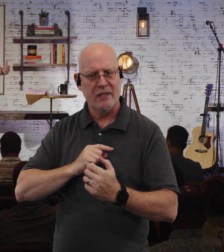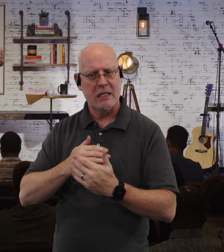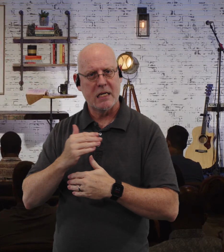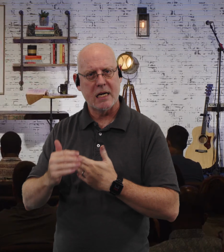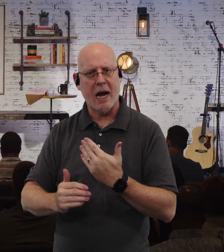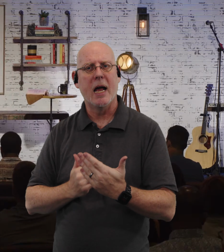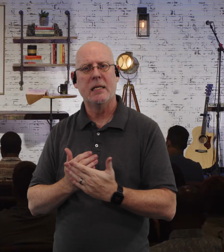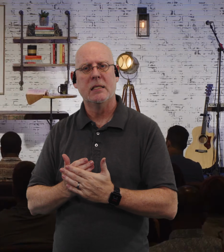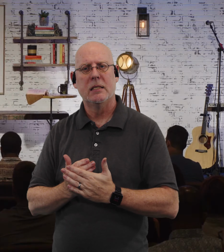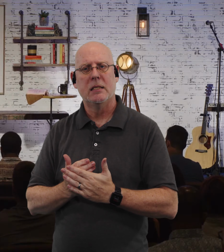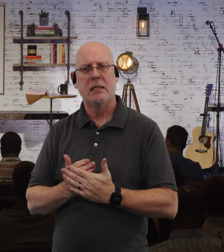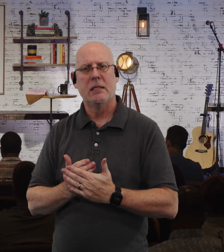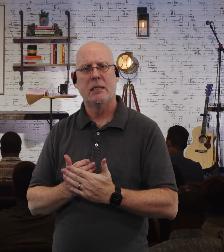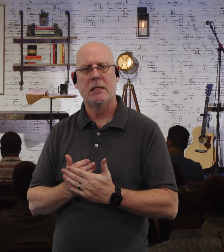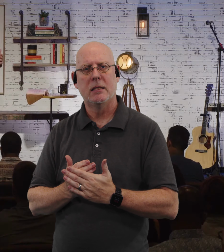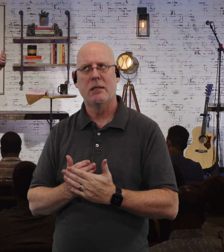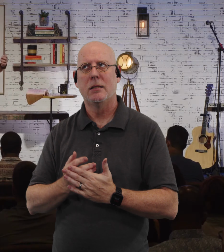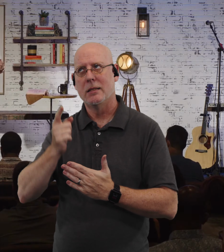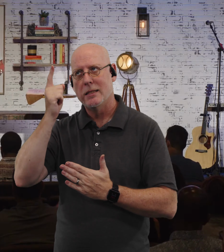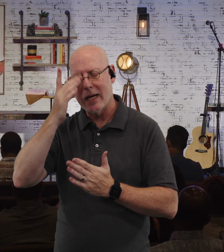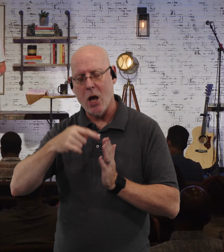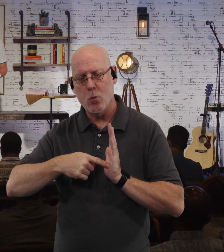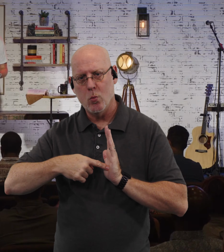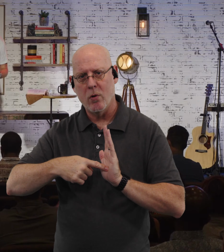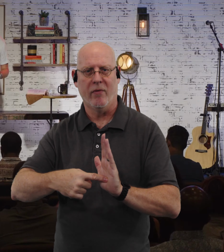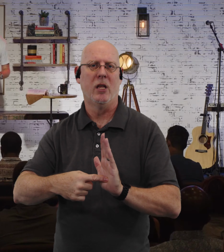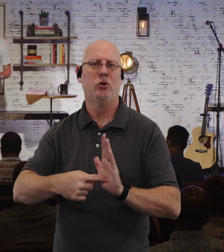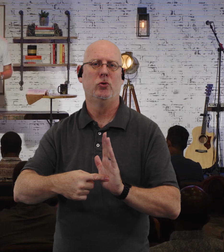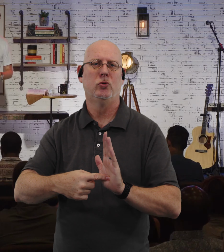kindness the revelation of God.